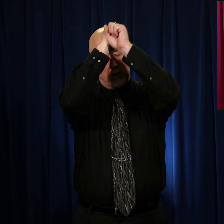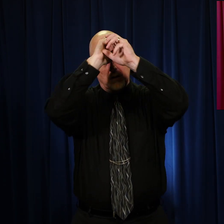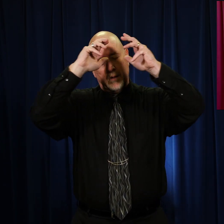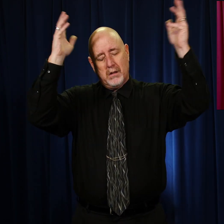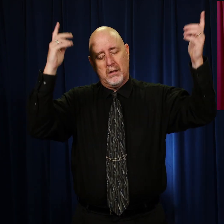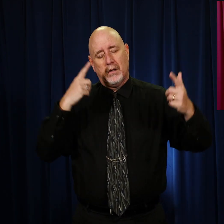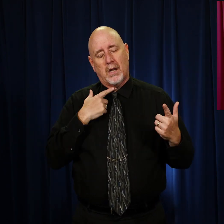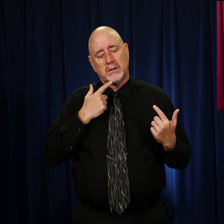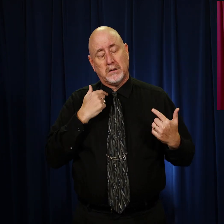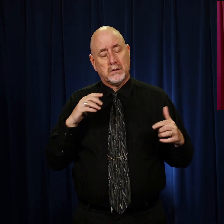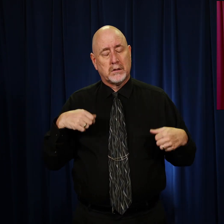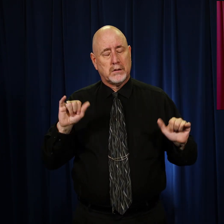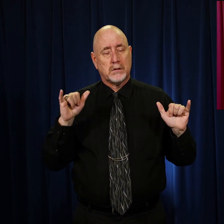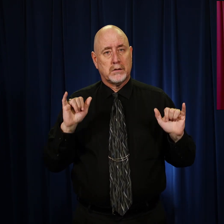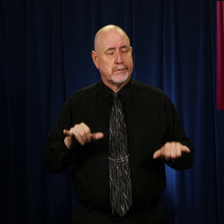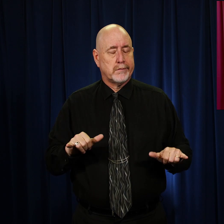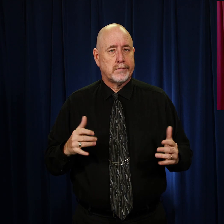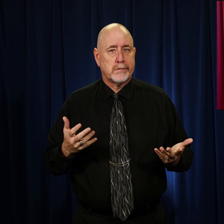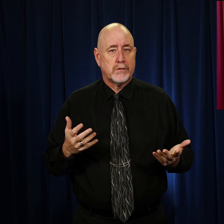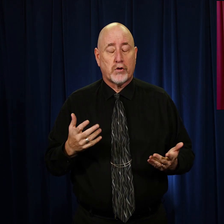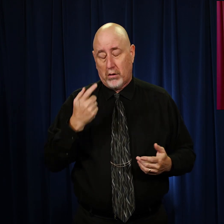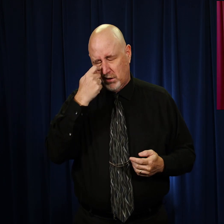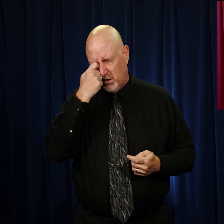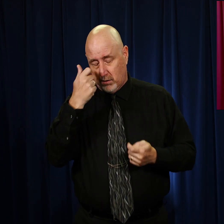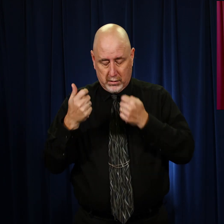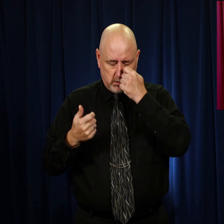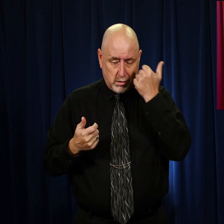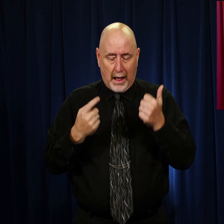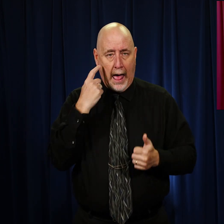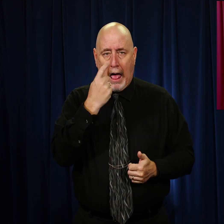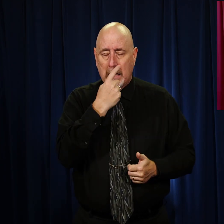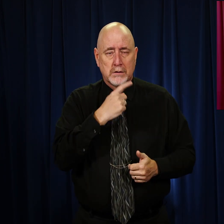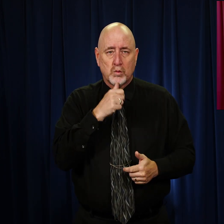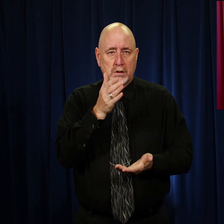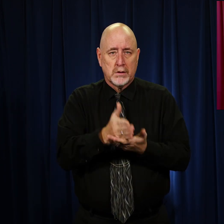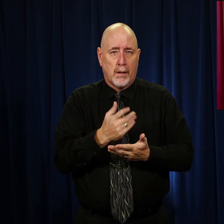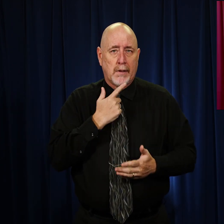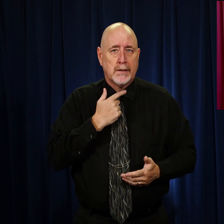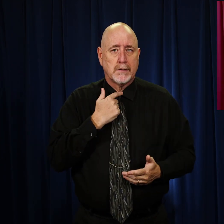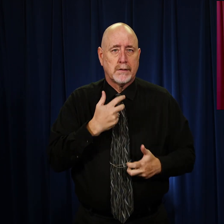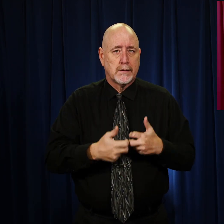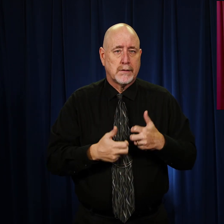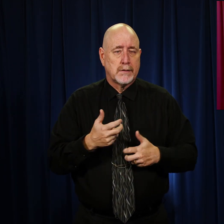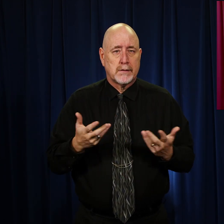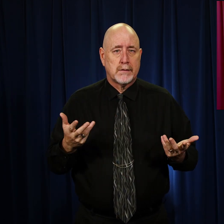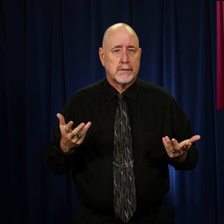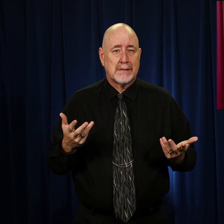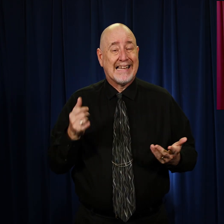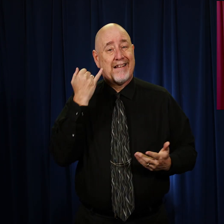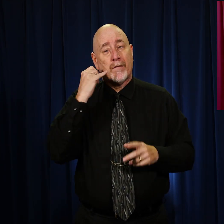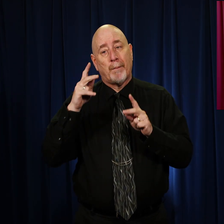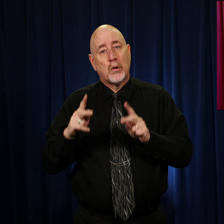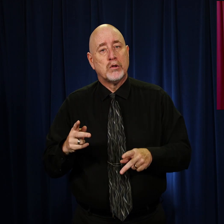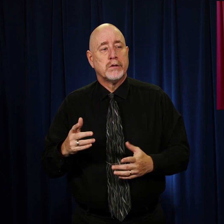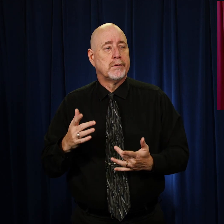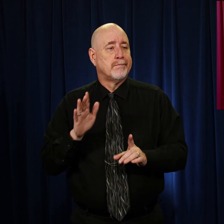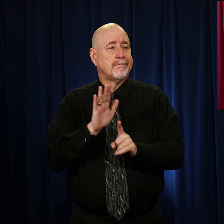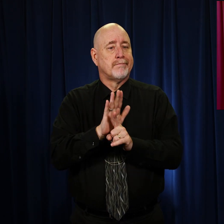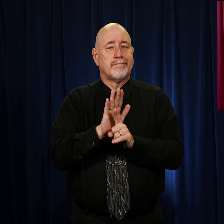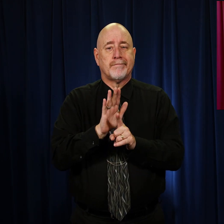thoughts of lust in their mind? So just getting rid of their eyes would not stop the problem. If a person